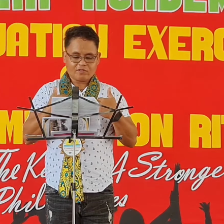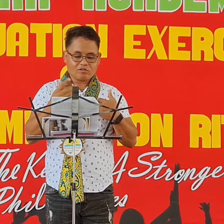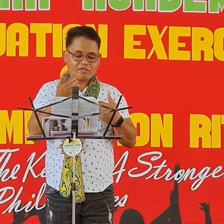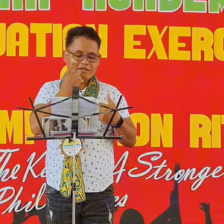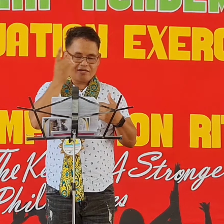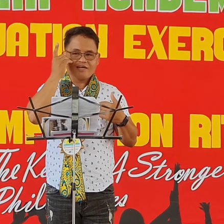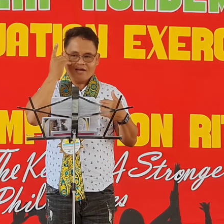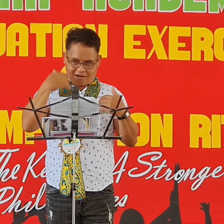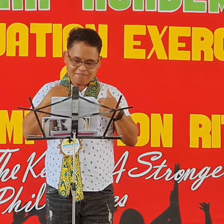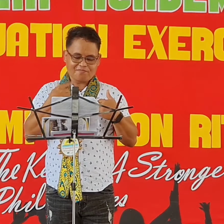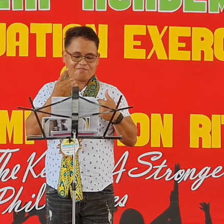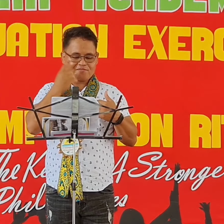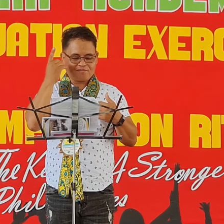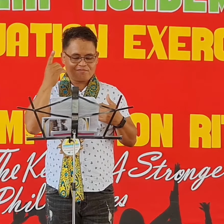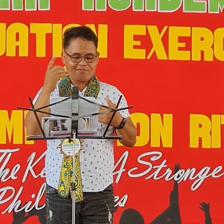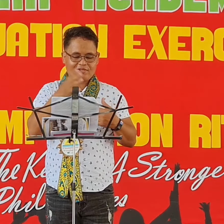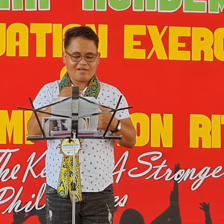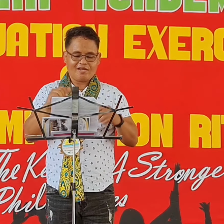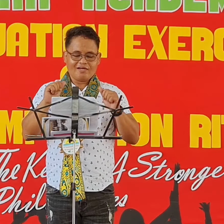I saw we have dorm where we can stay.